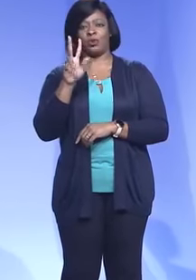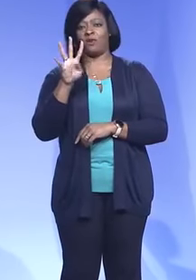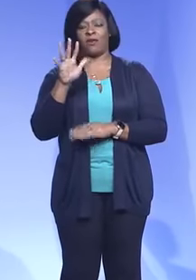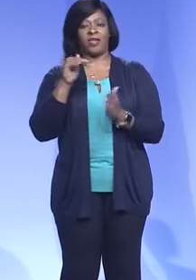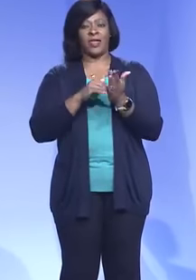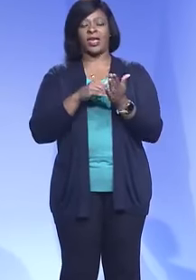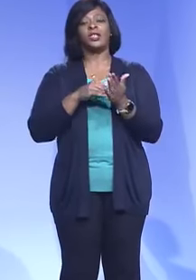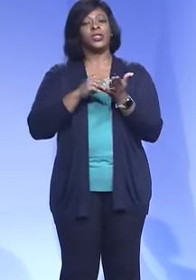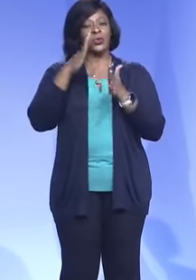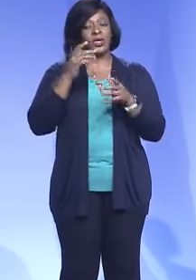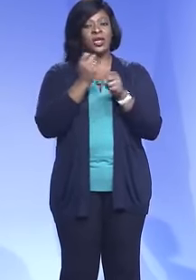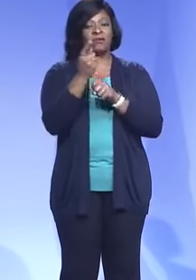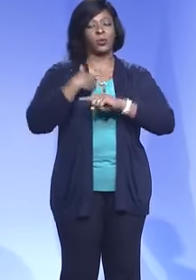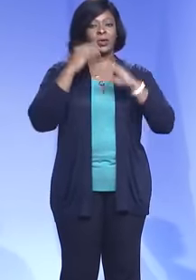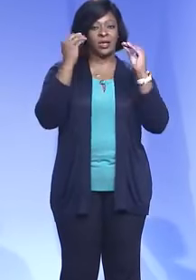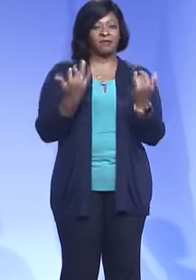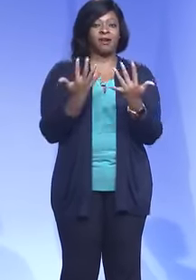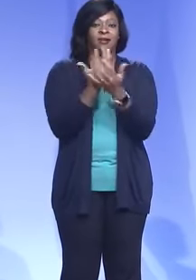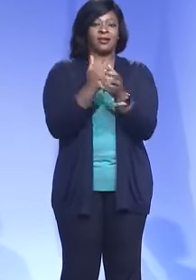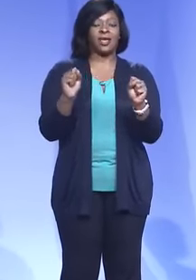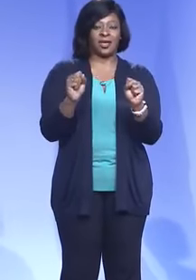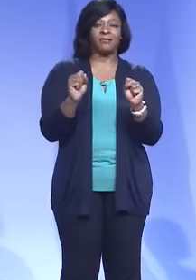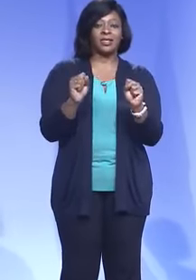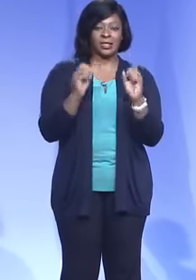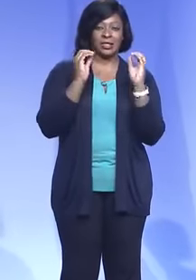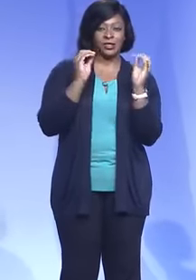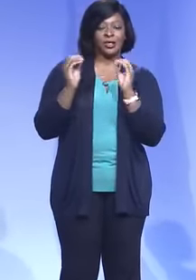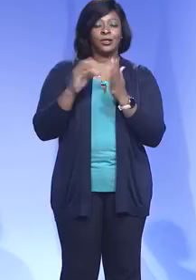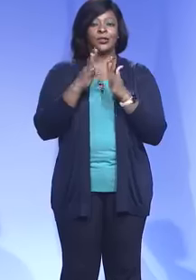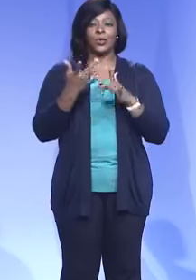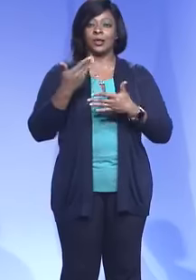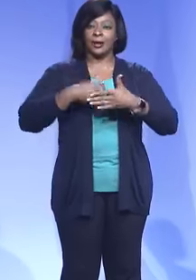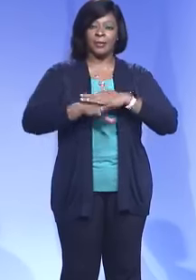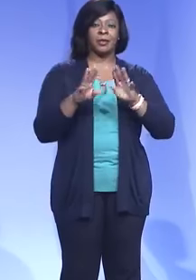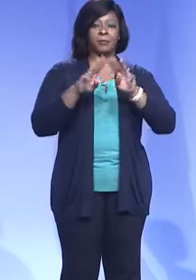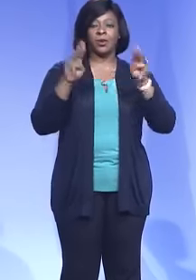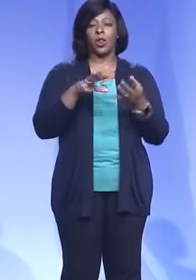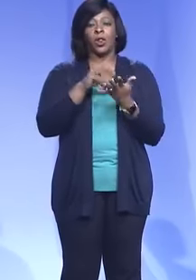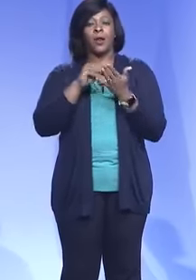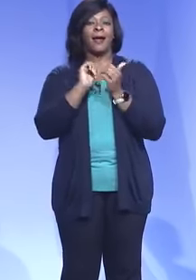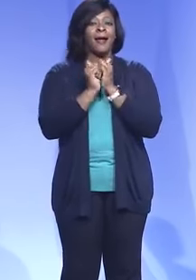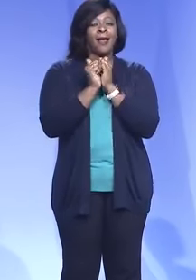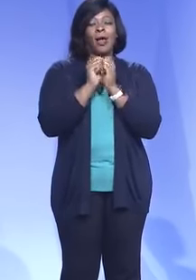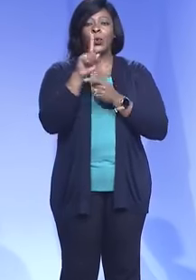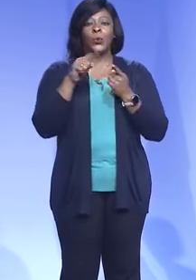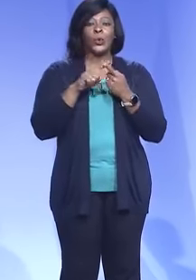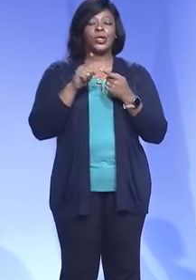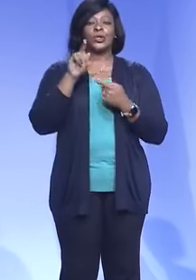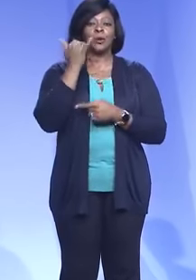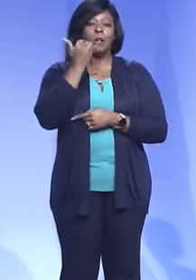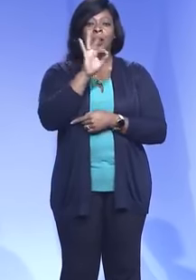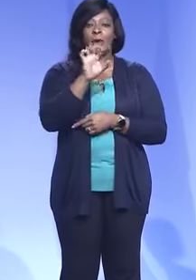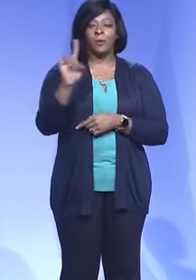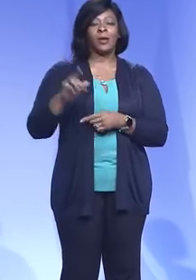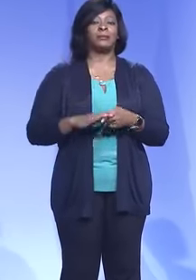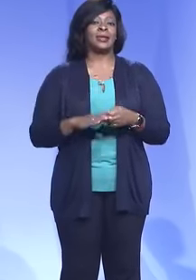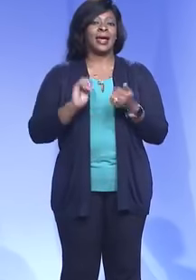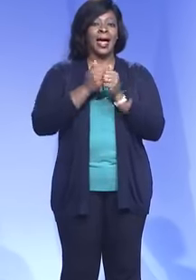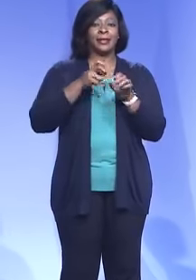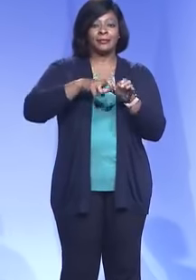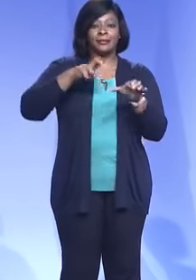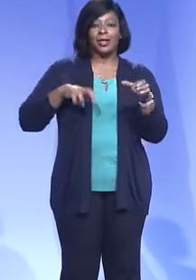students every year that we teach fire safety to. The students can come into the museum and learn how and when to dial 911, how to get out